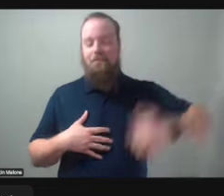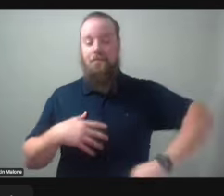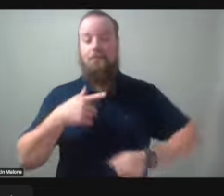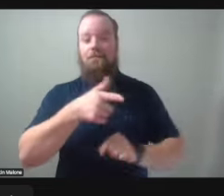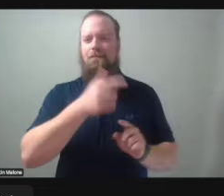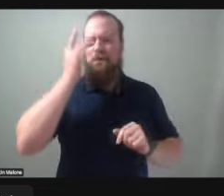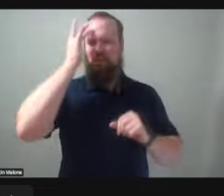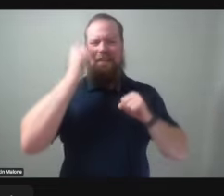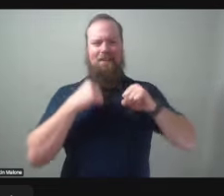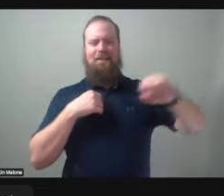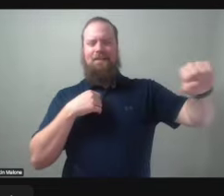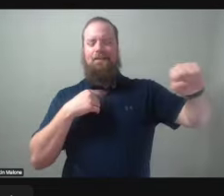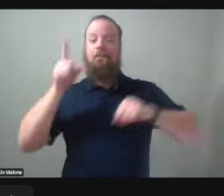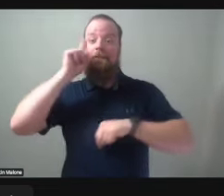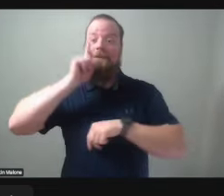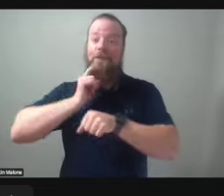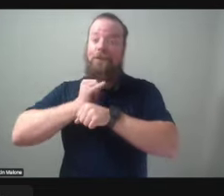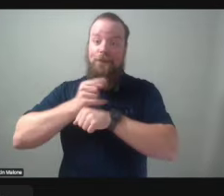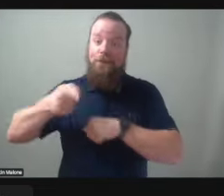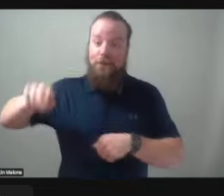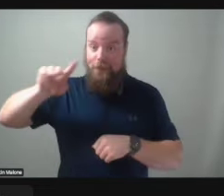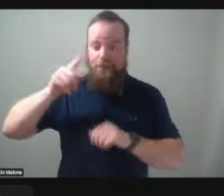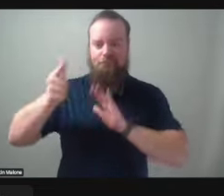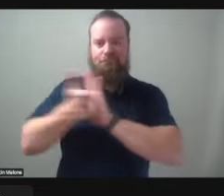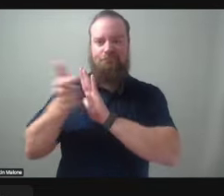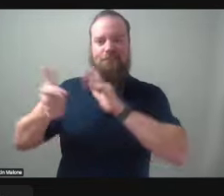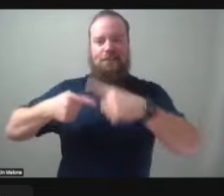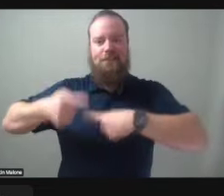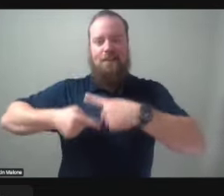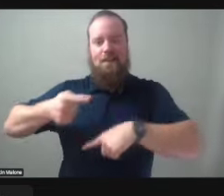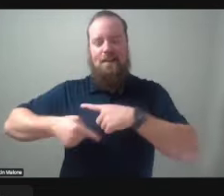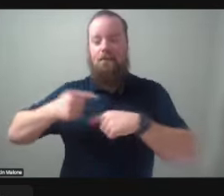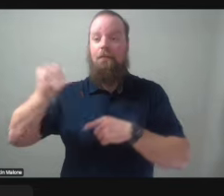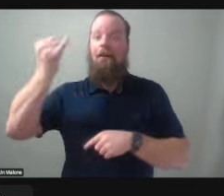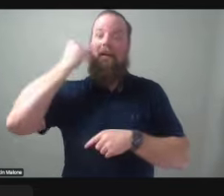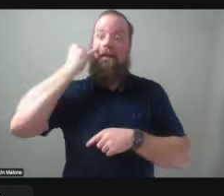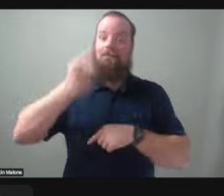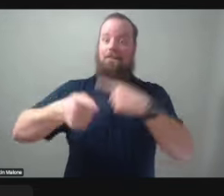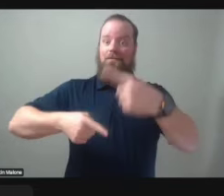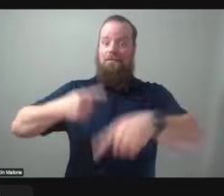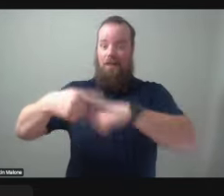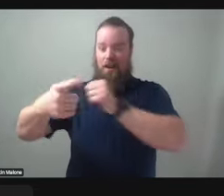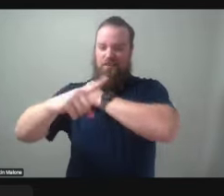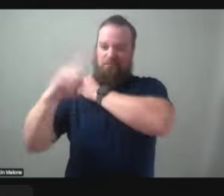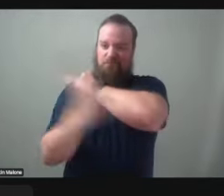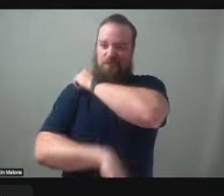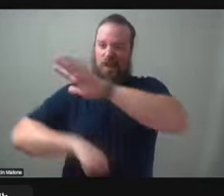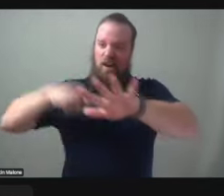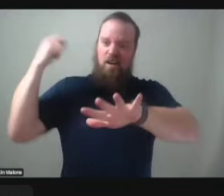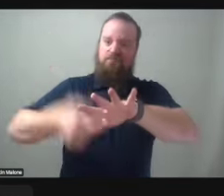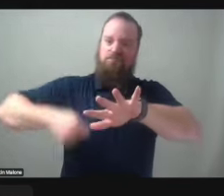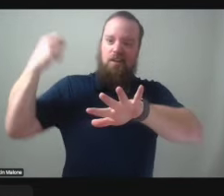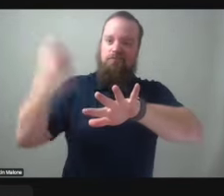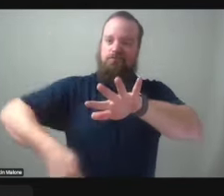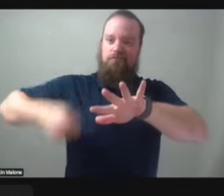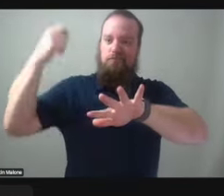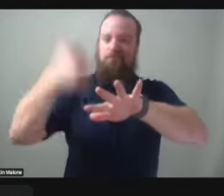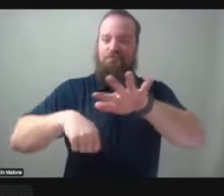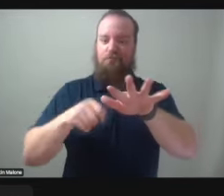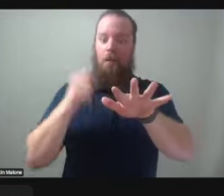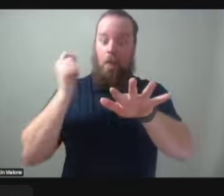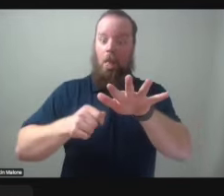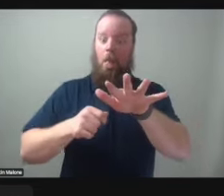For me, I feel that this speaks of resistance. And the reason for that is those who grew up in their